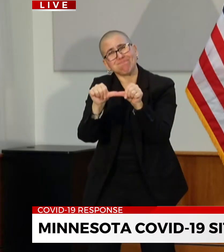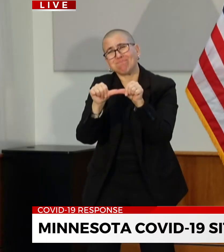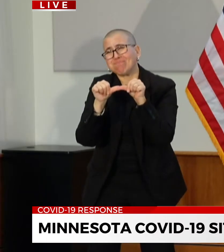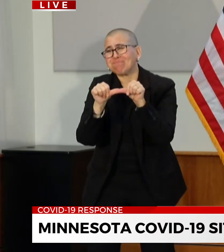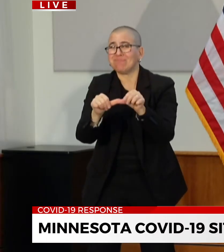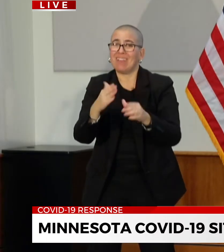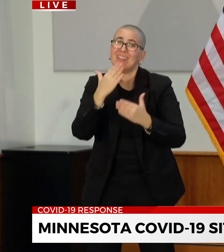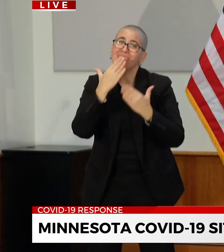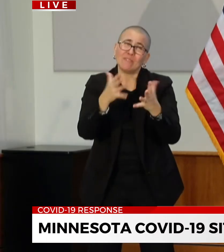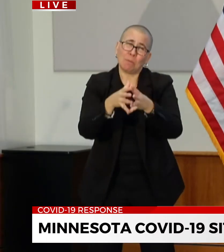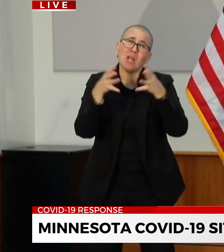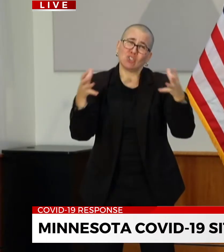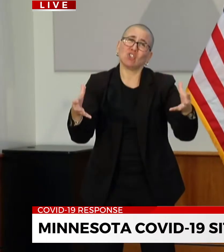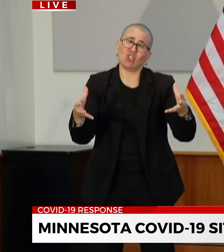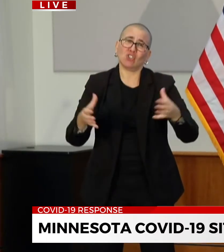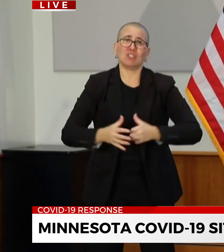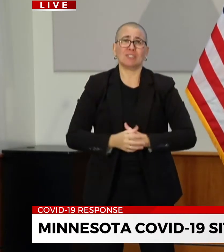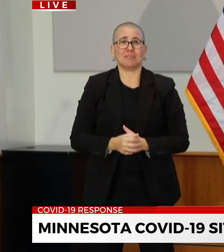you very much.